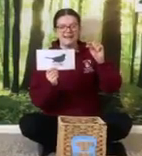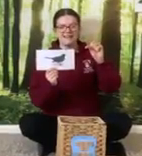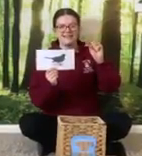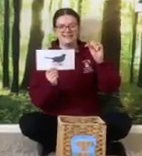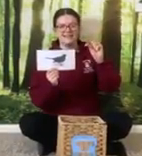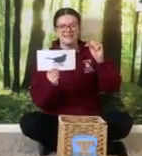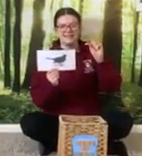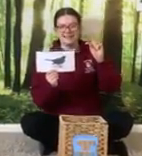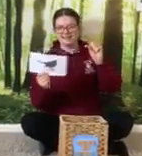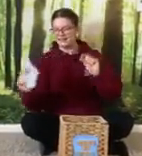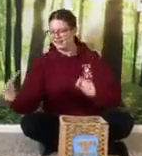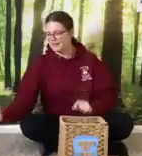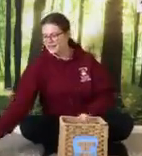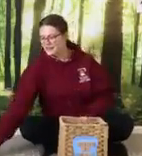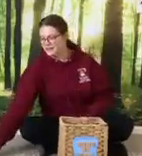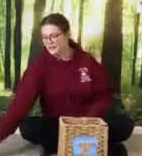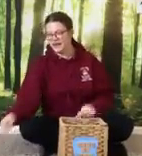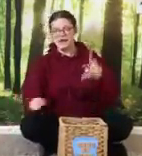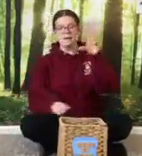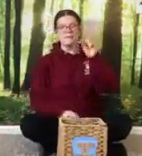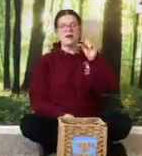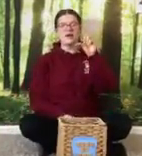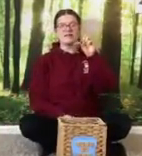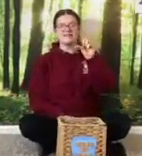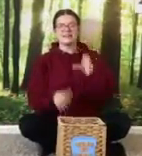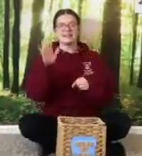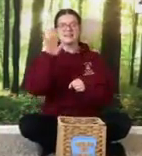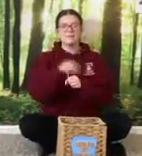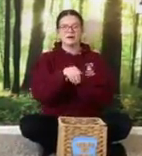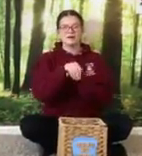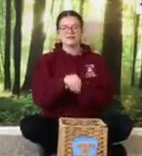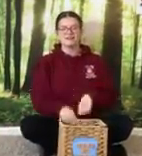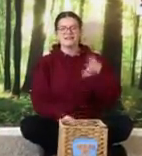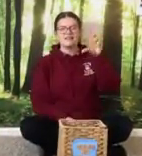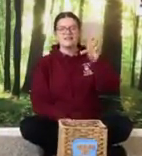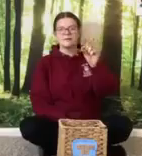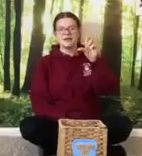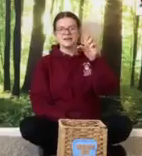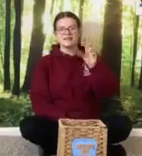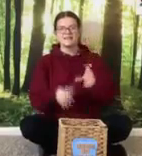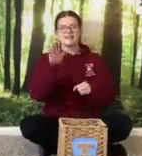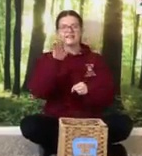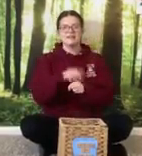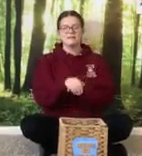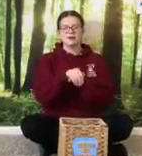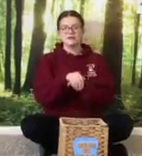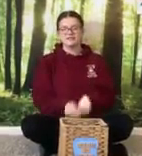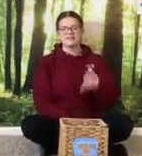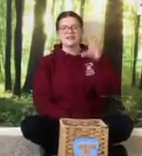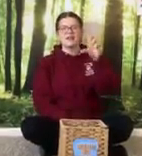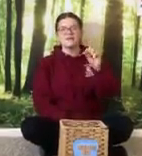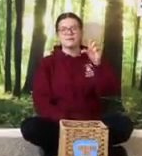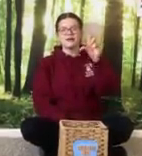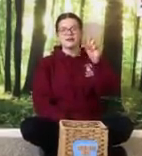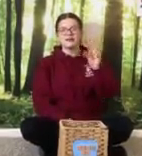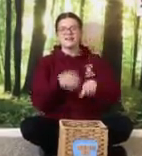Bird. The bird is in the box. The bird is in the box. The bird is